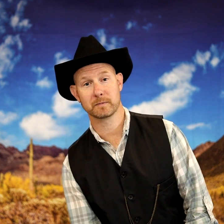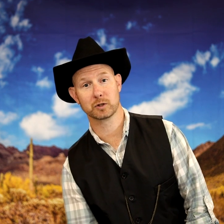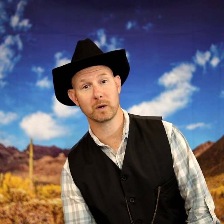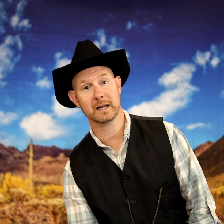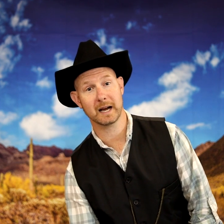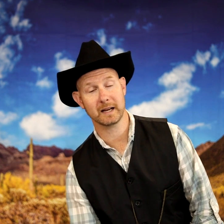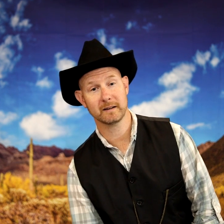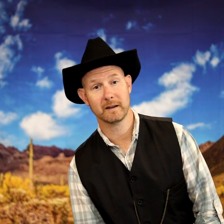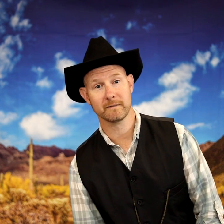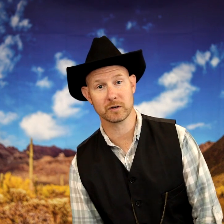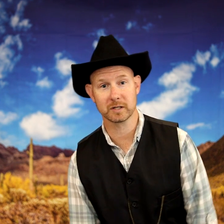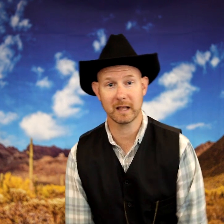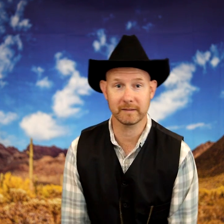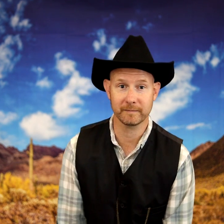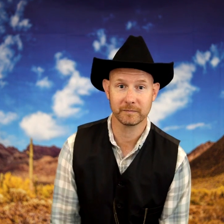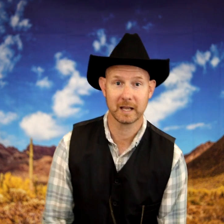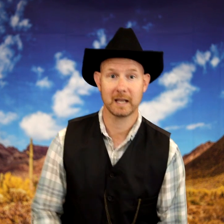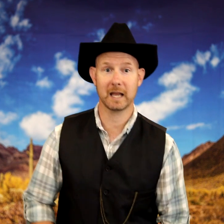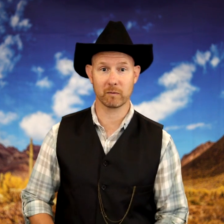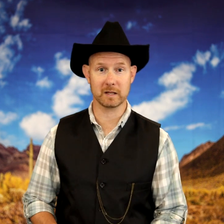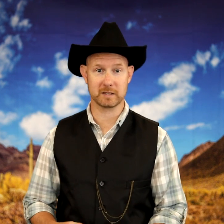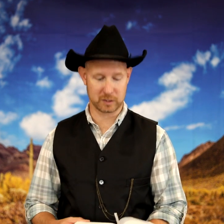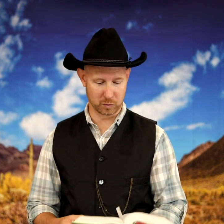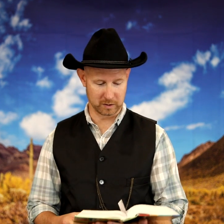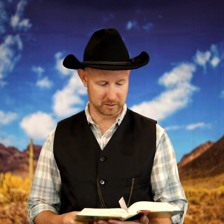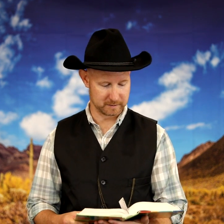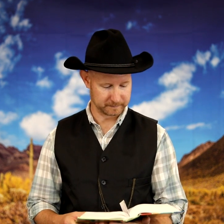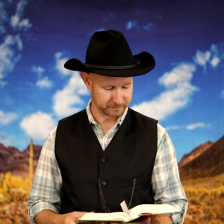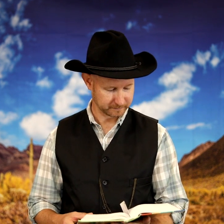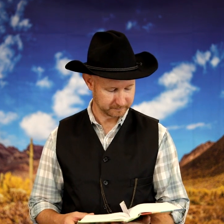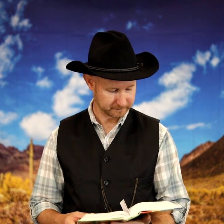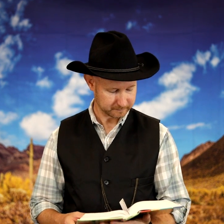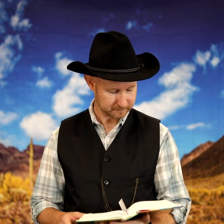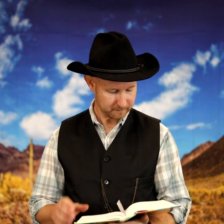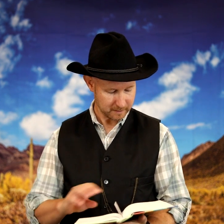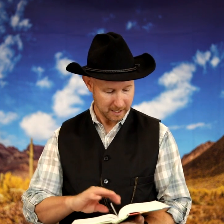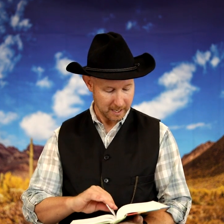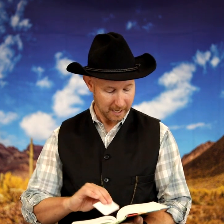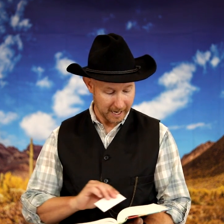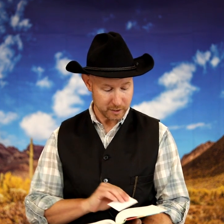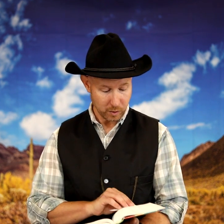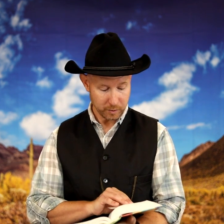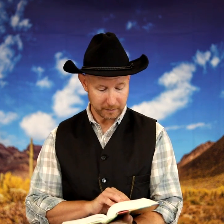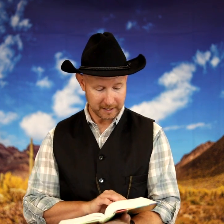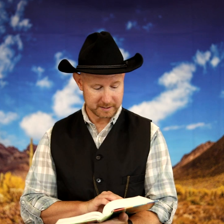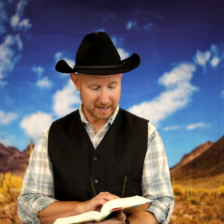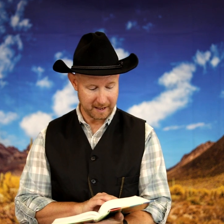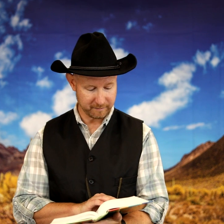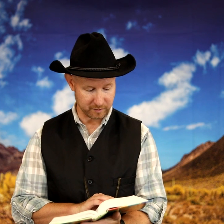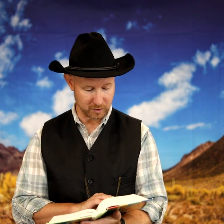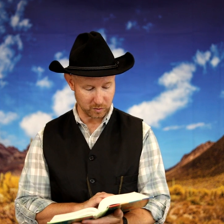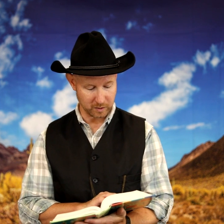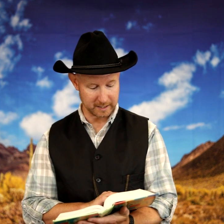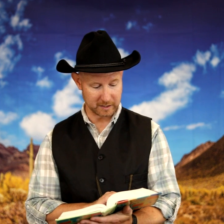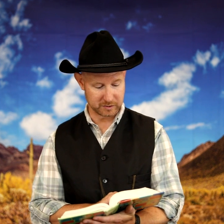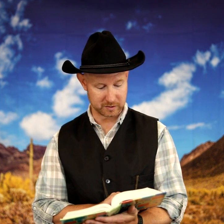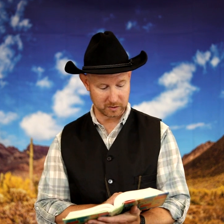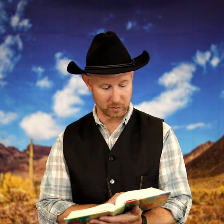chapter 29, verse 11. And it reads these words. I know the plans I have for you, announces the